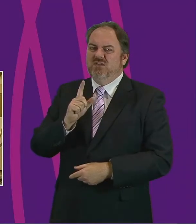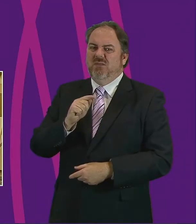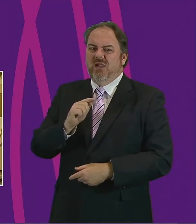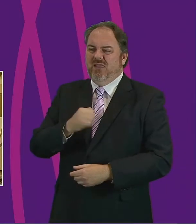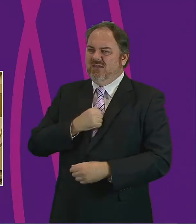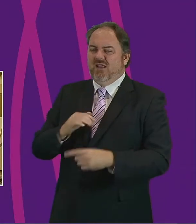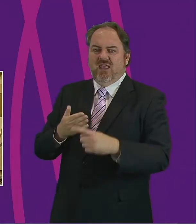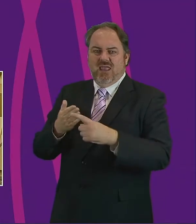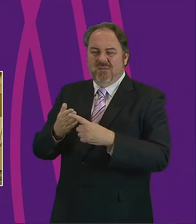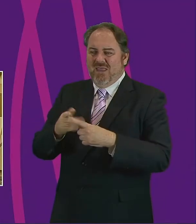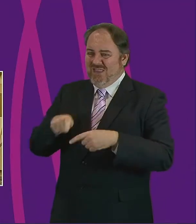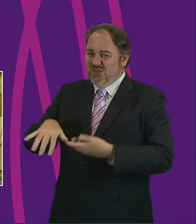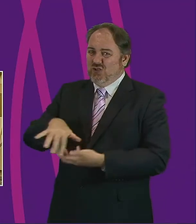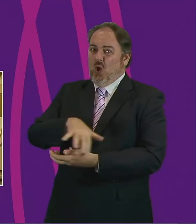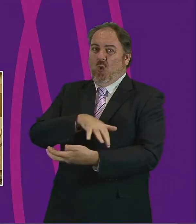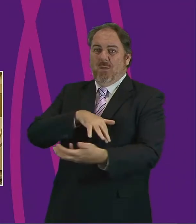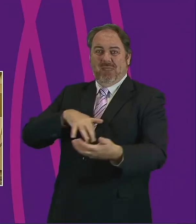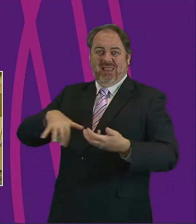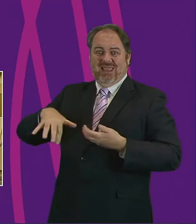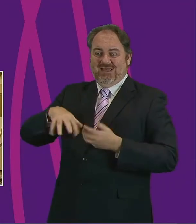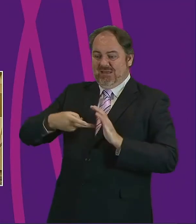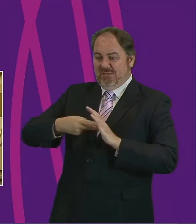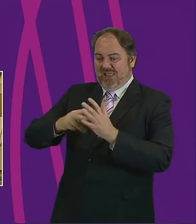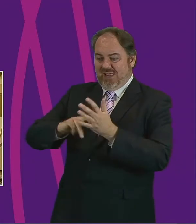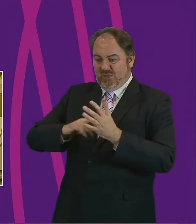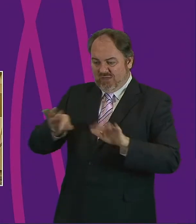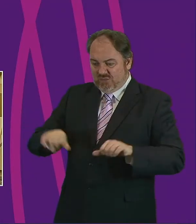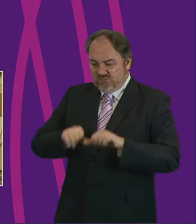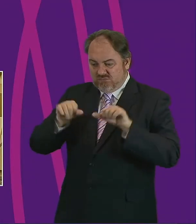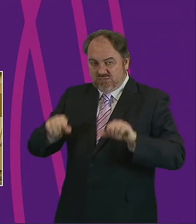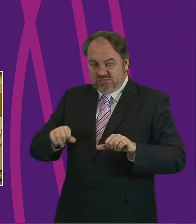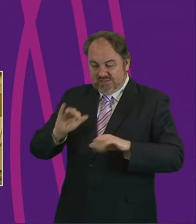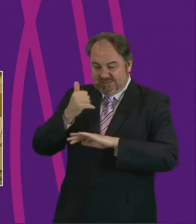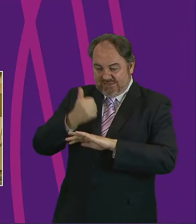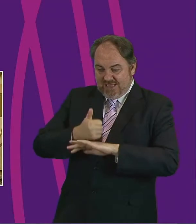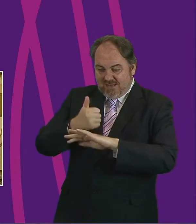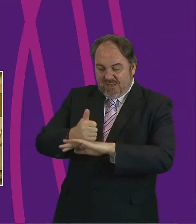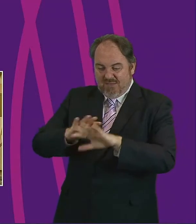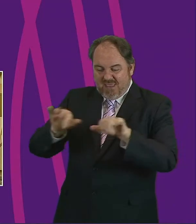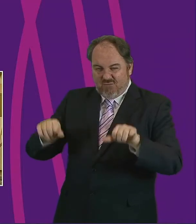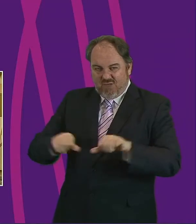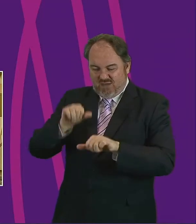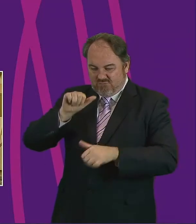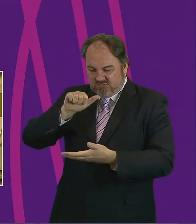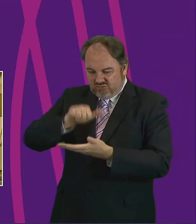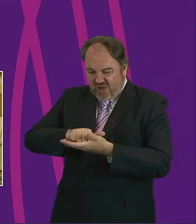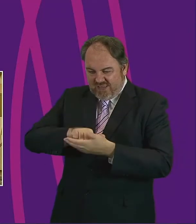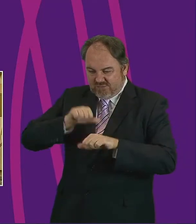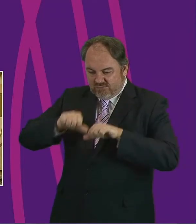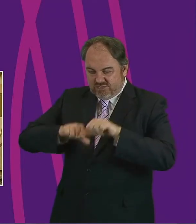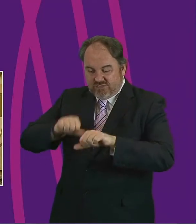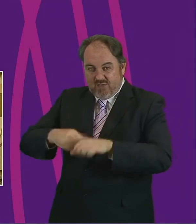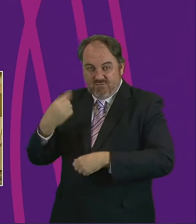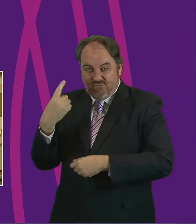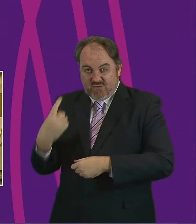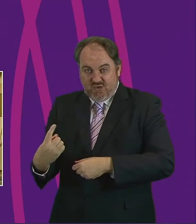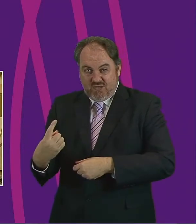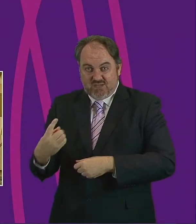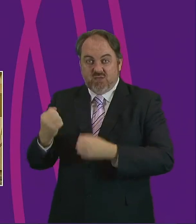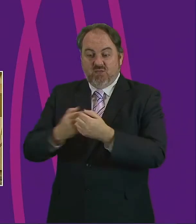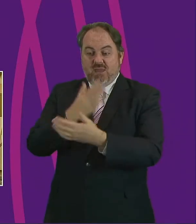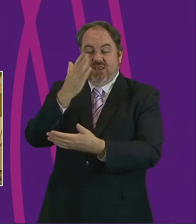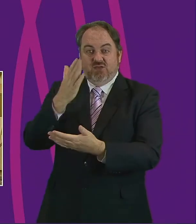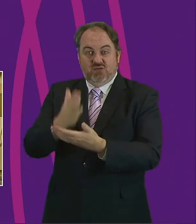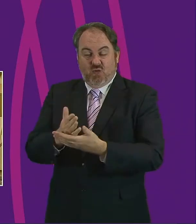complex jigsaw need to be in place, and we have to work methodically and very hard to get them in place